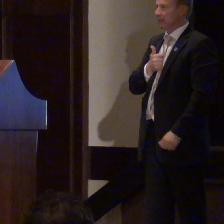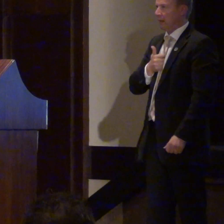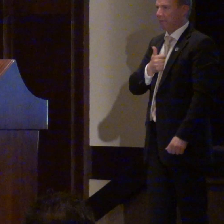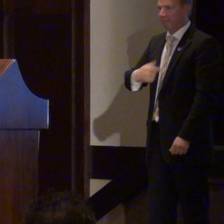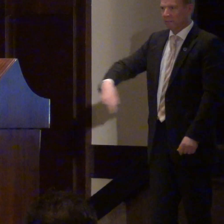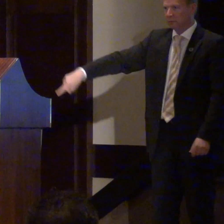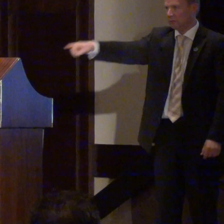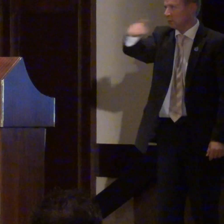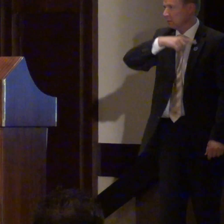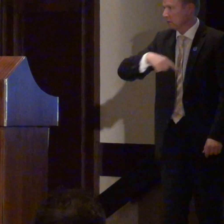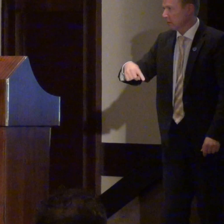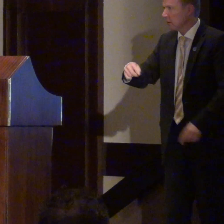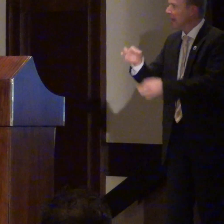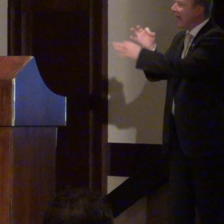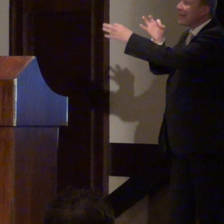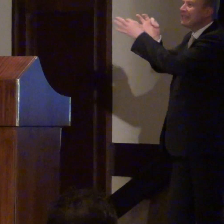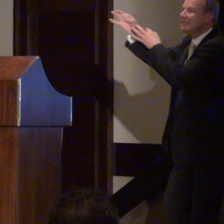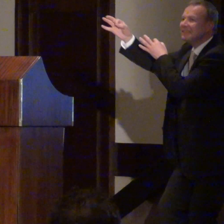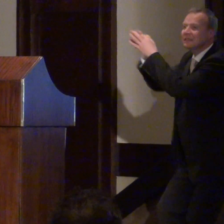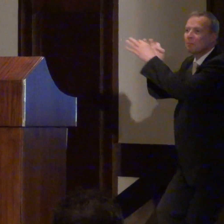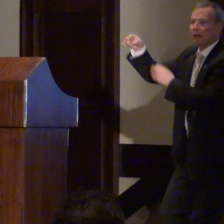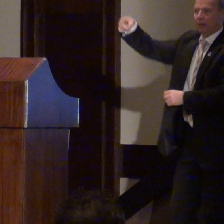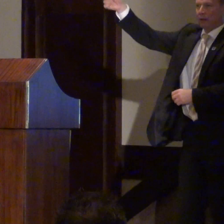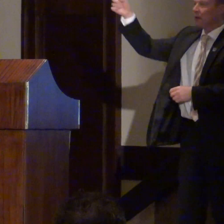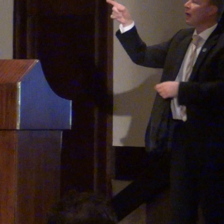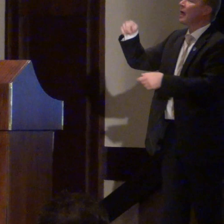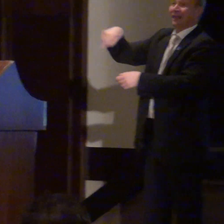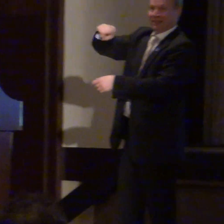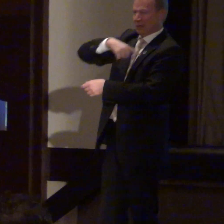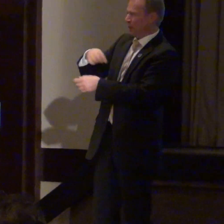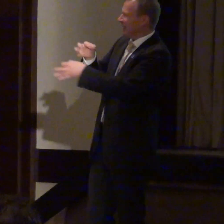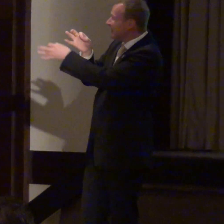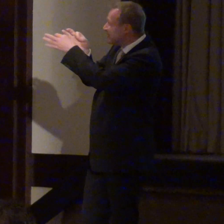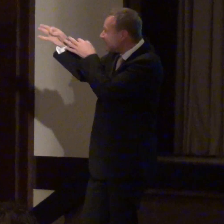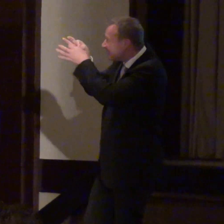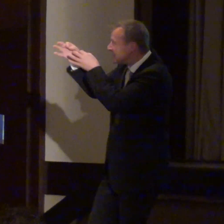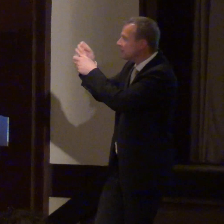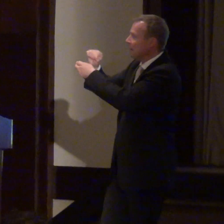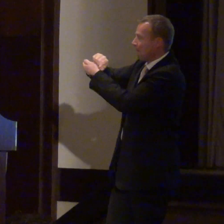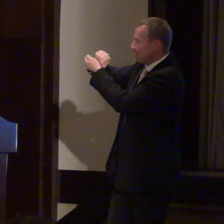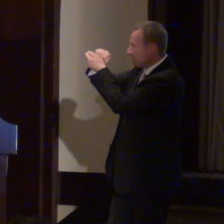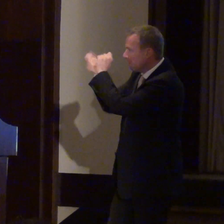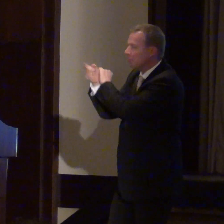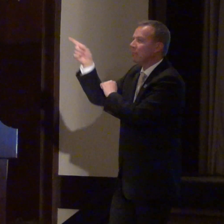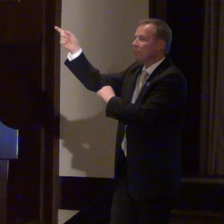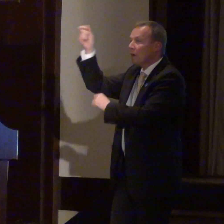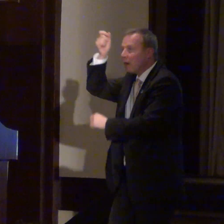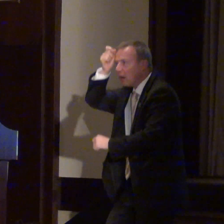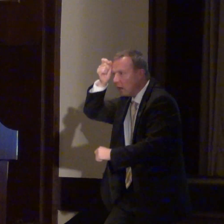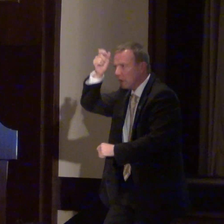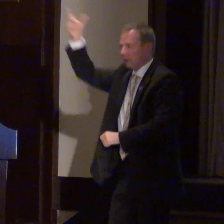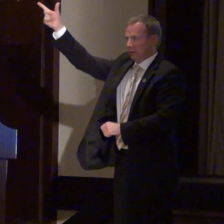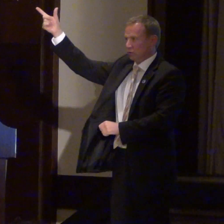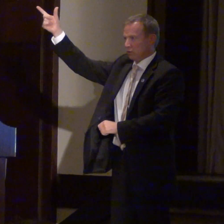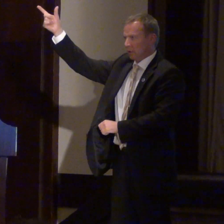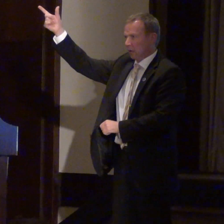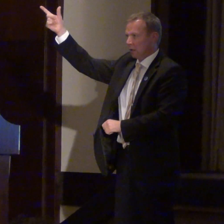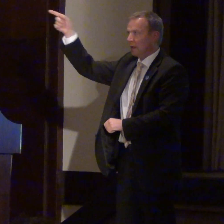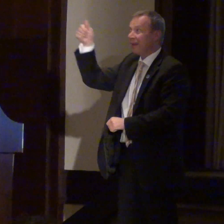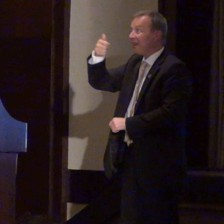is that disabled people, deaf and disabled people, should be describing to their governments their situation, to ensure